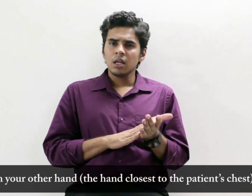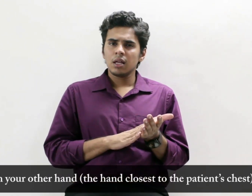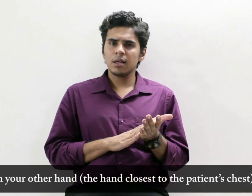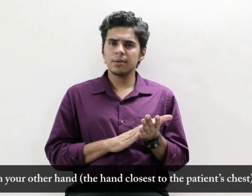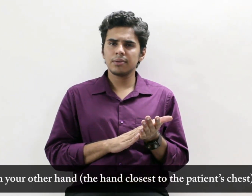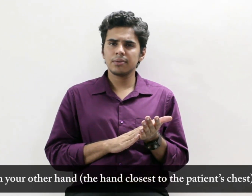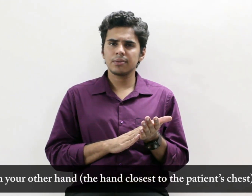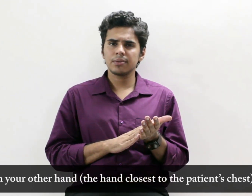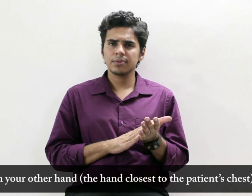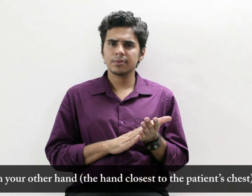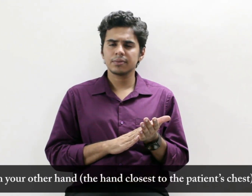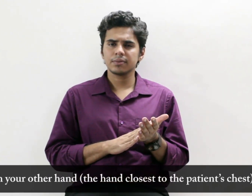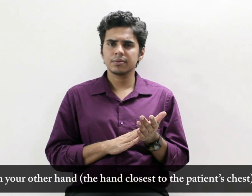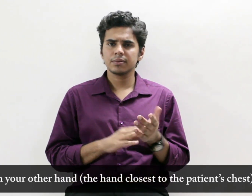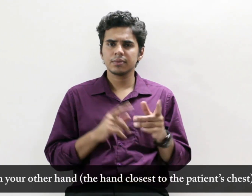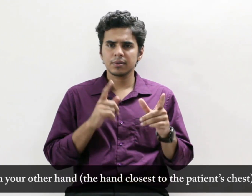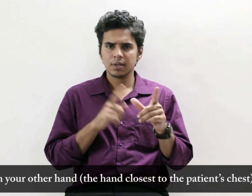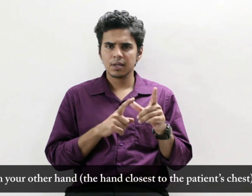closest to the patient's chest.